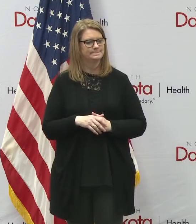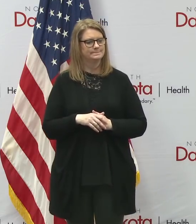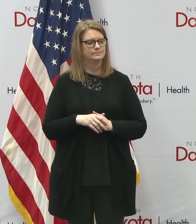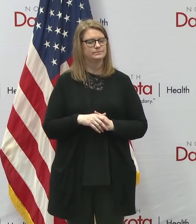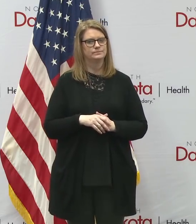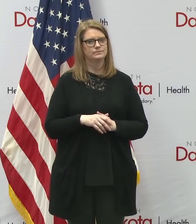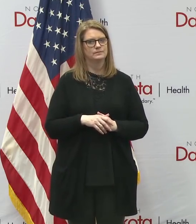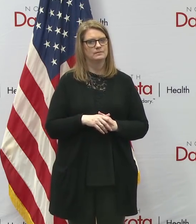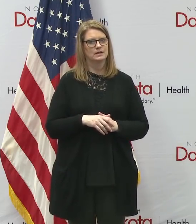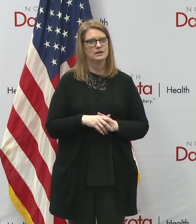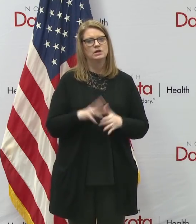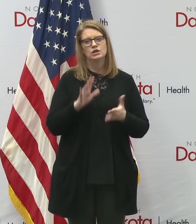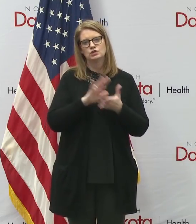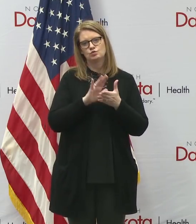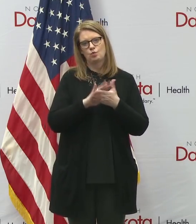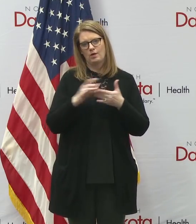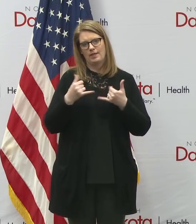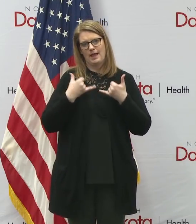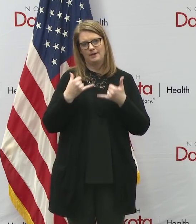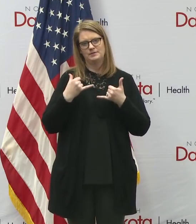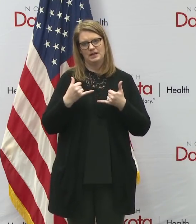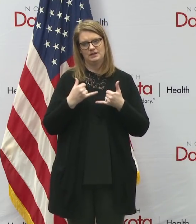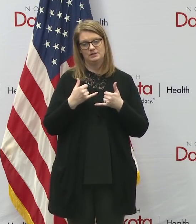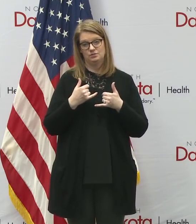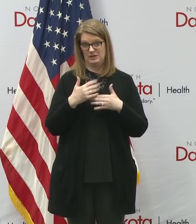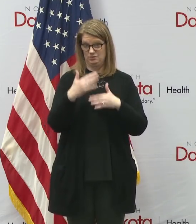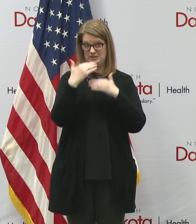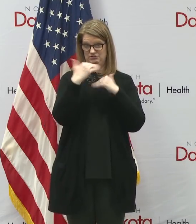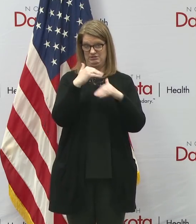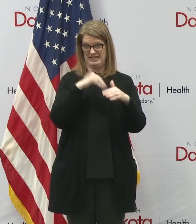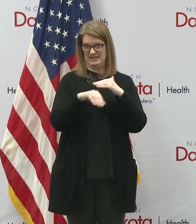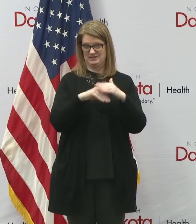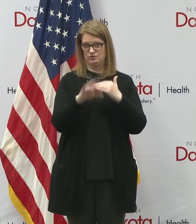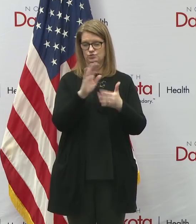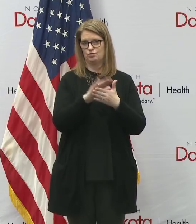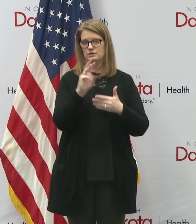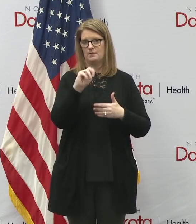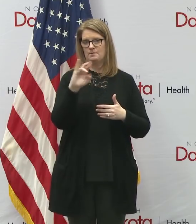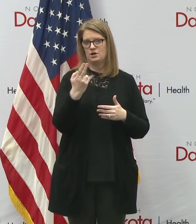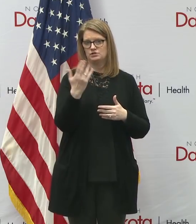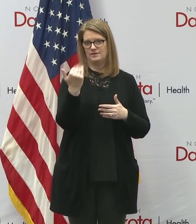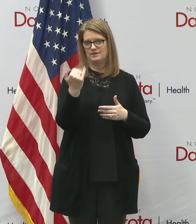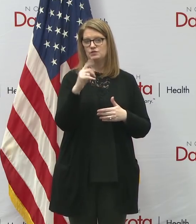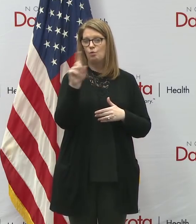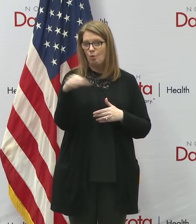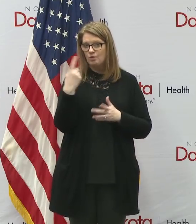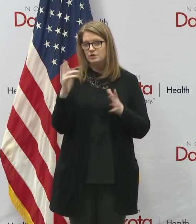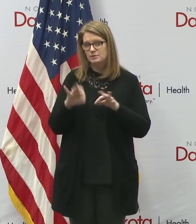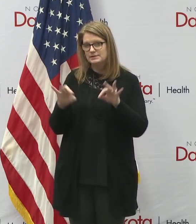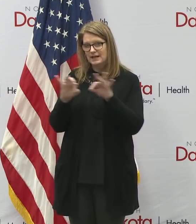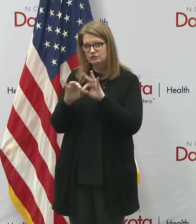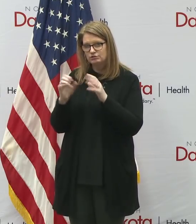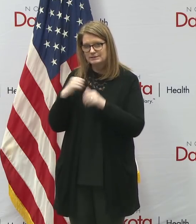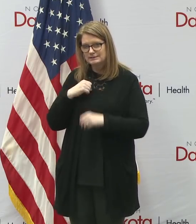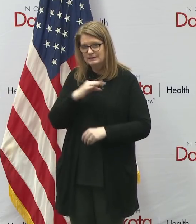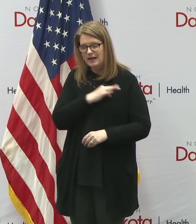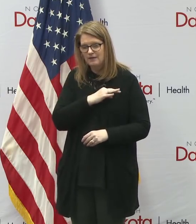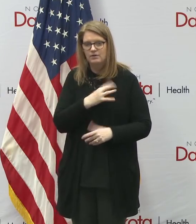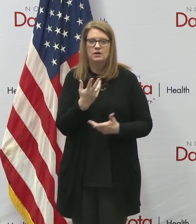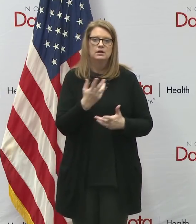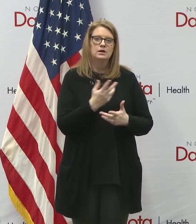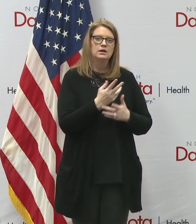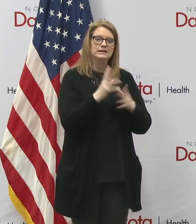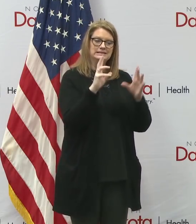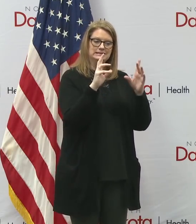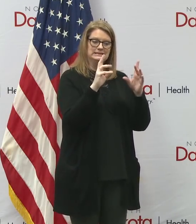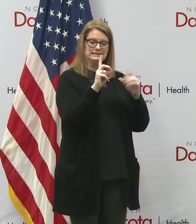School update. As you know, we restricted access to schools on March 15th to essential staff only. We redirected districts to